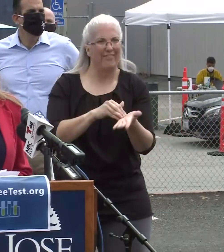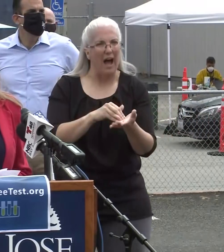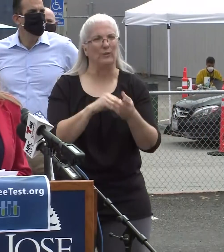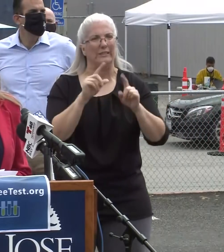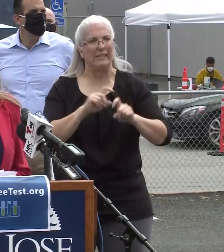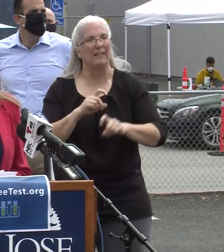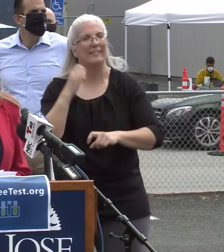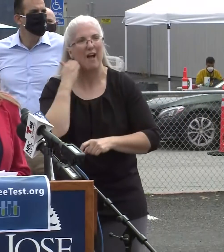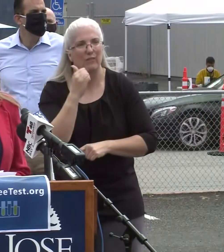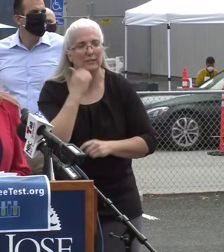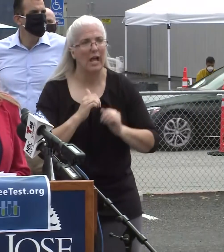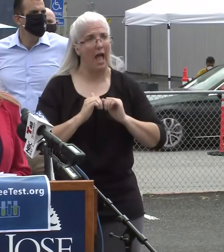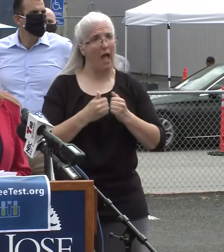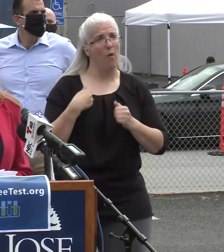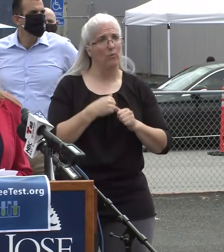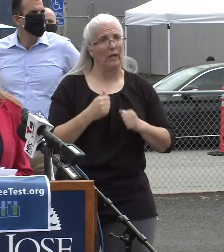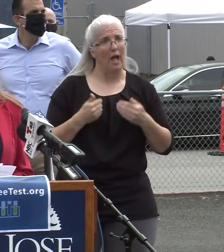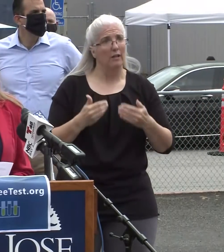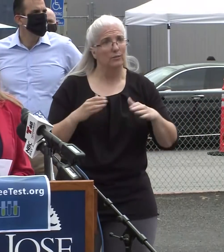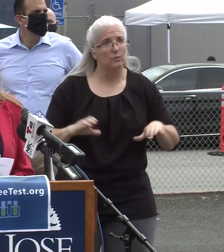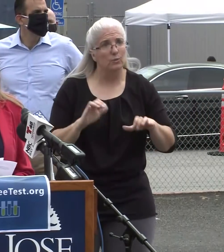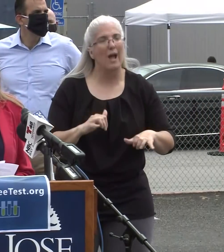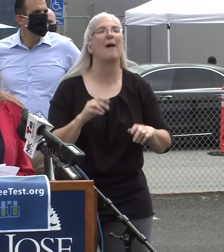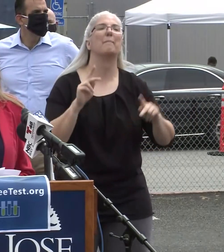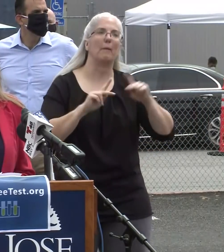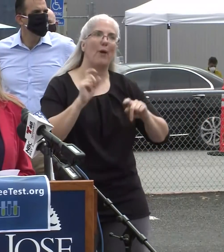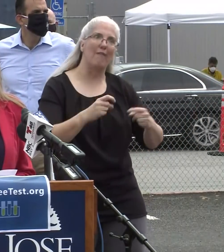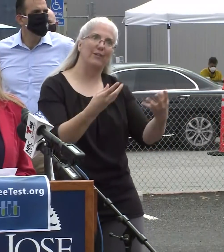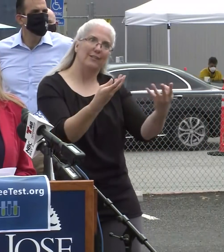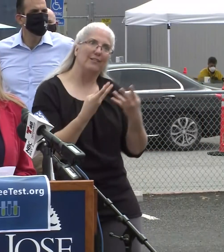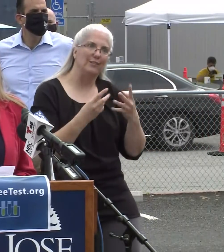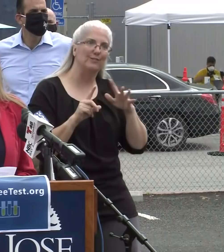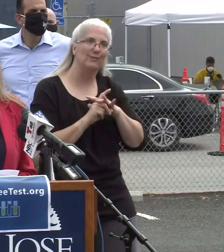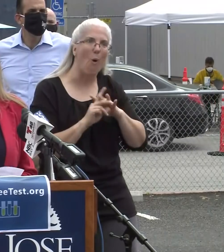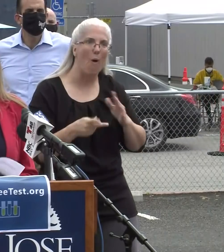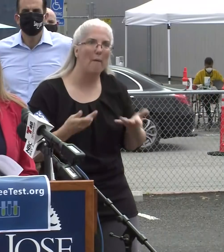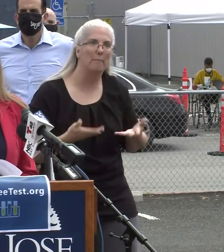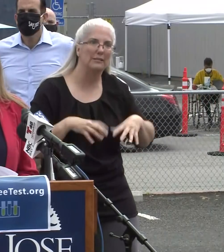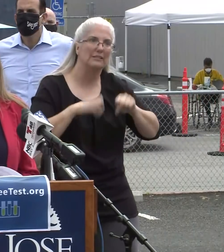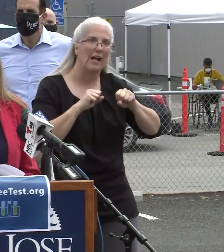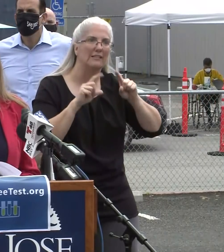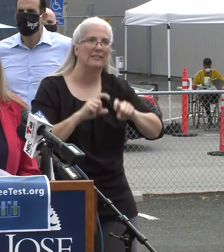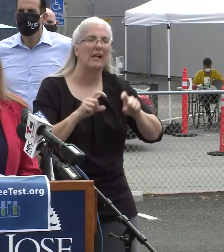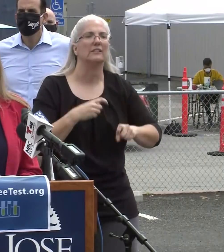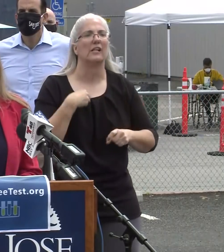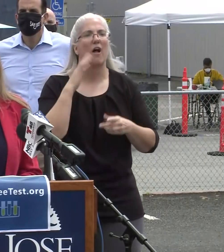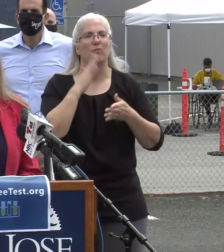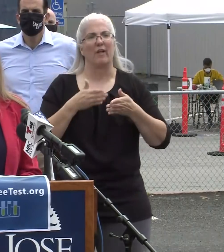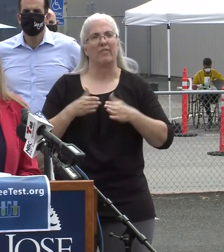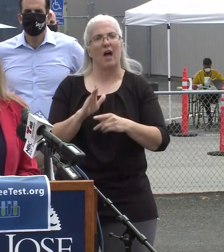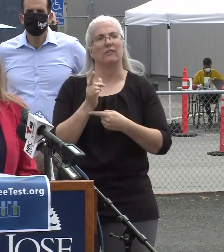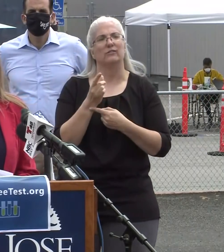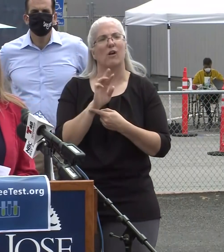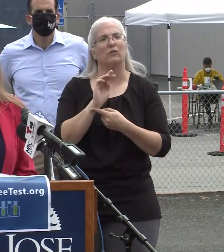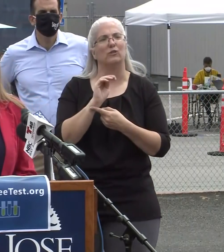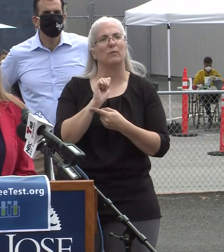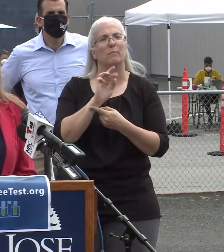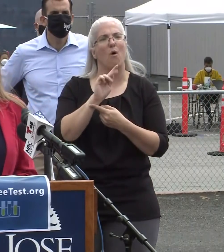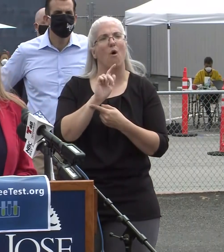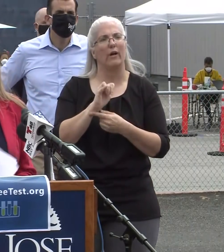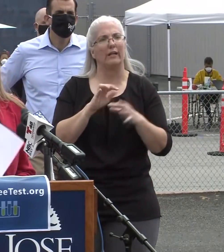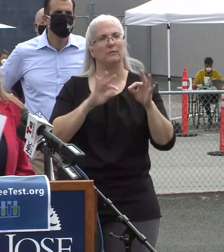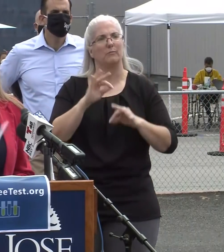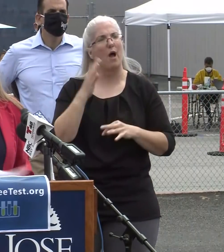need you actually to come in and get the tests. I'm going to let Dr. Fensterscheib explain why you should do it and that it's not going to